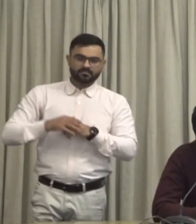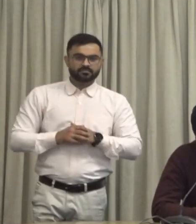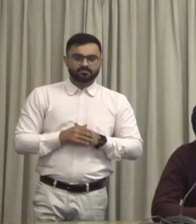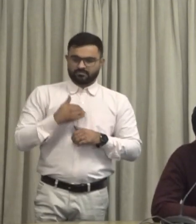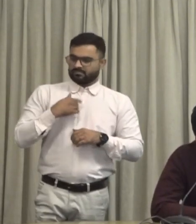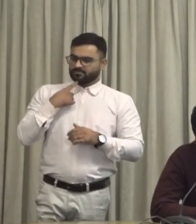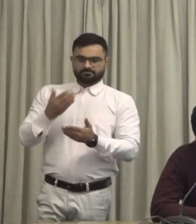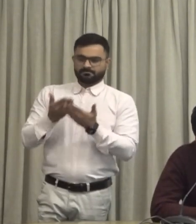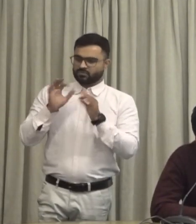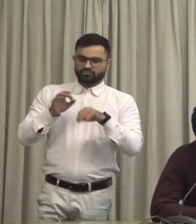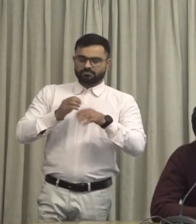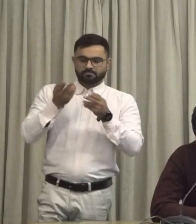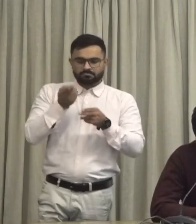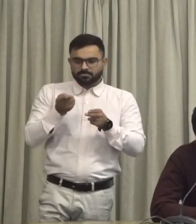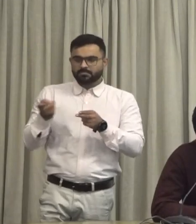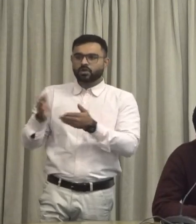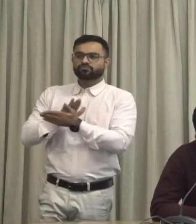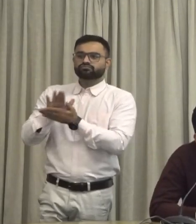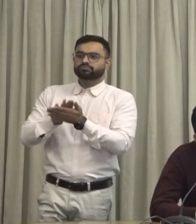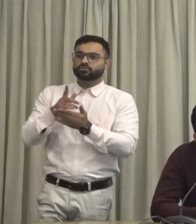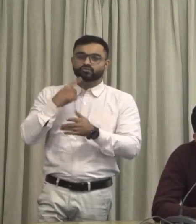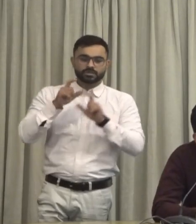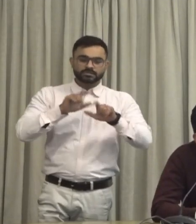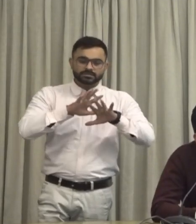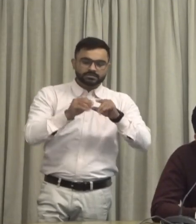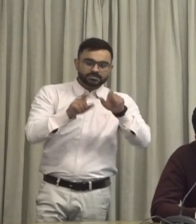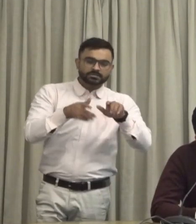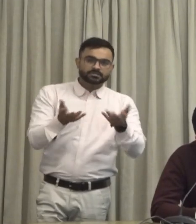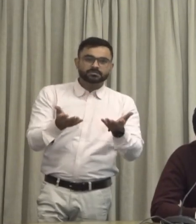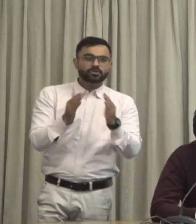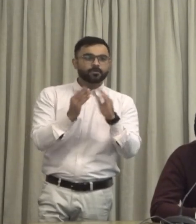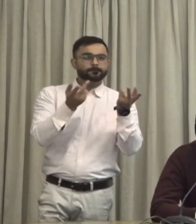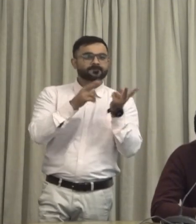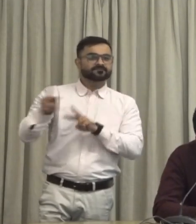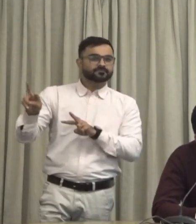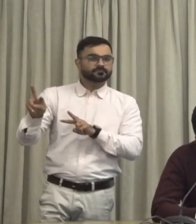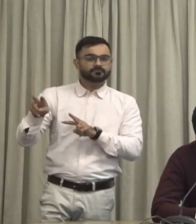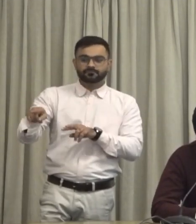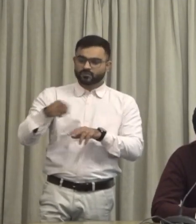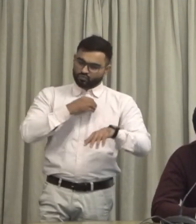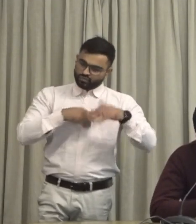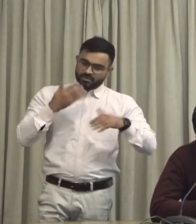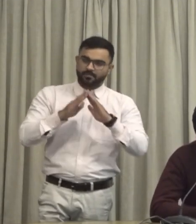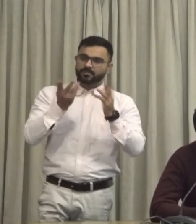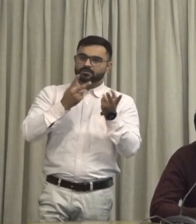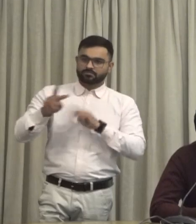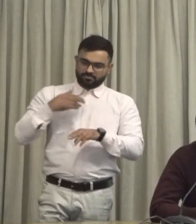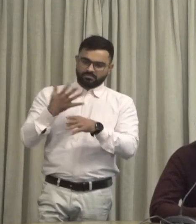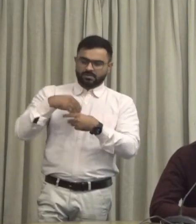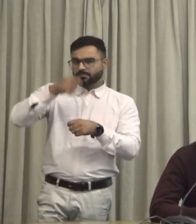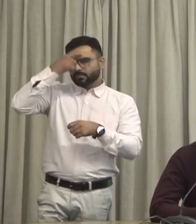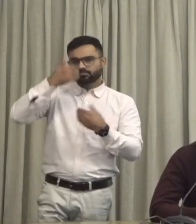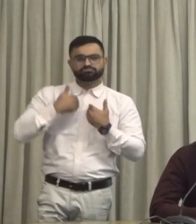We can't save them. We don't have a bed to save them. But then who takes care of these people when they're sent home? They're still suffering at home. I have been a part of the